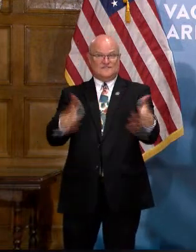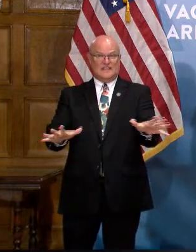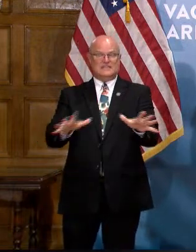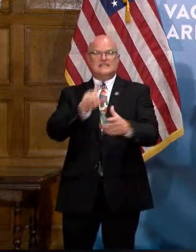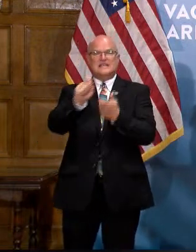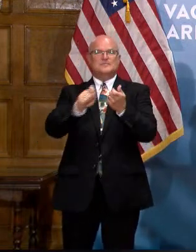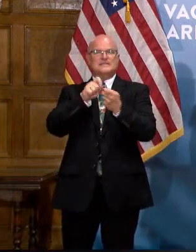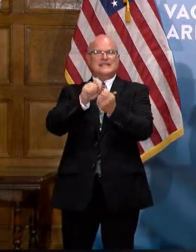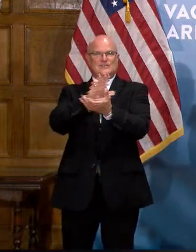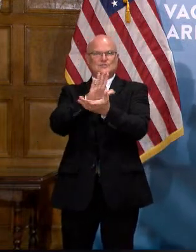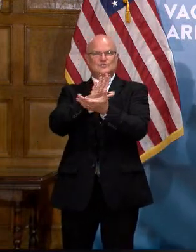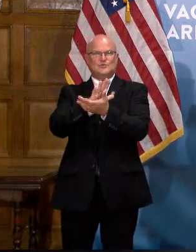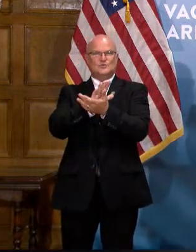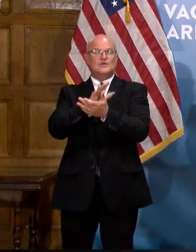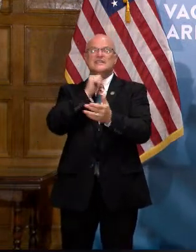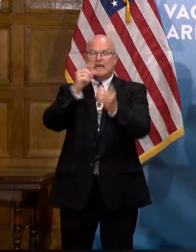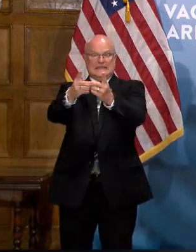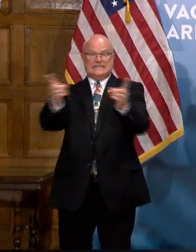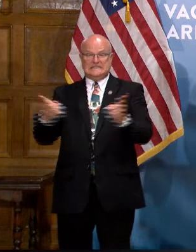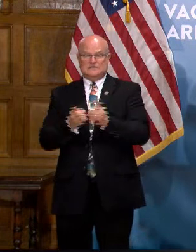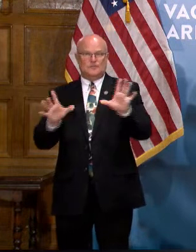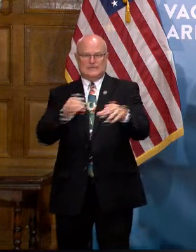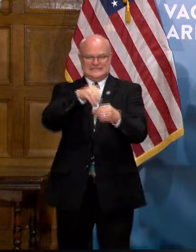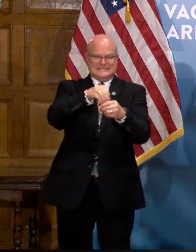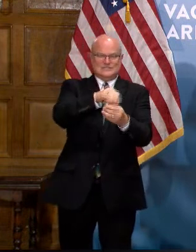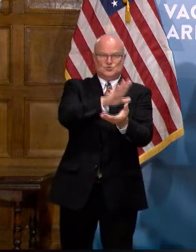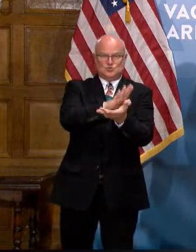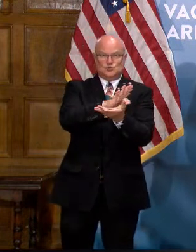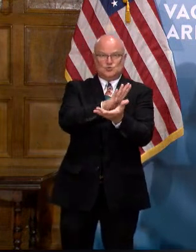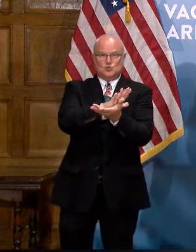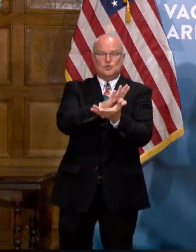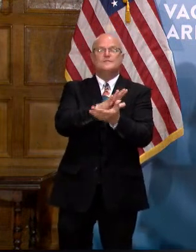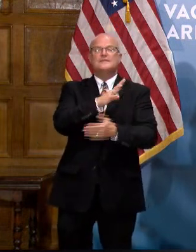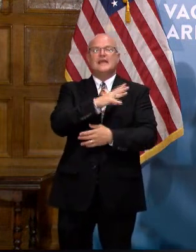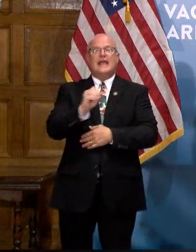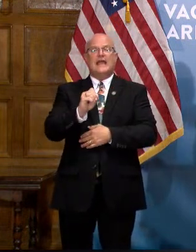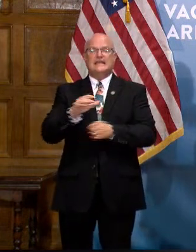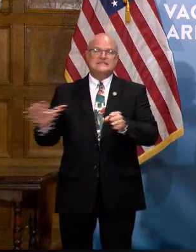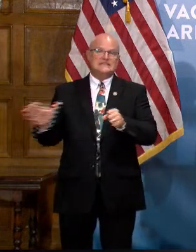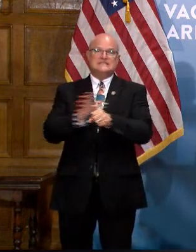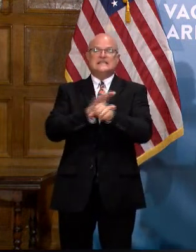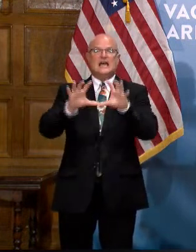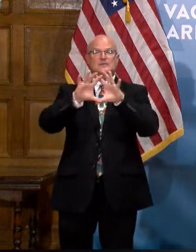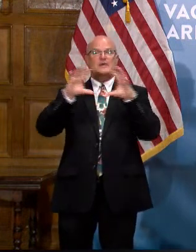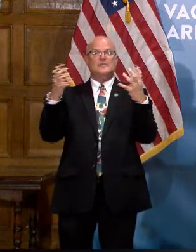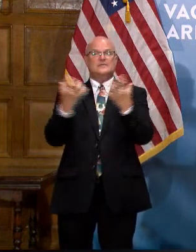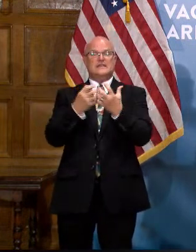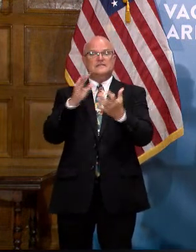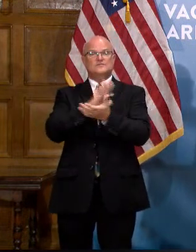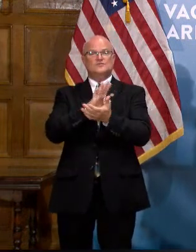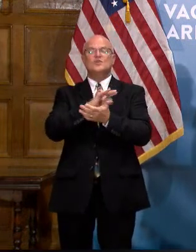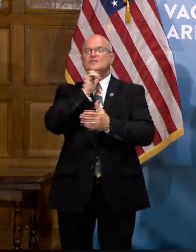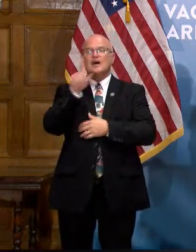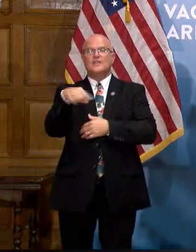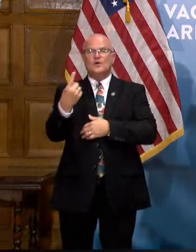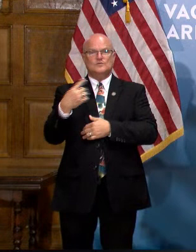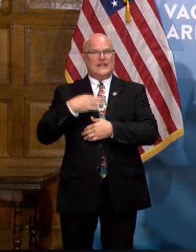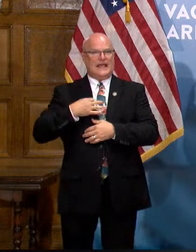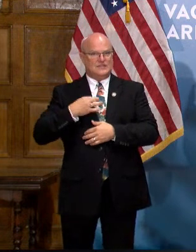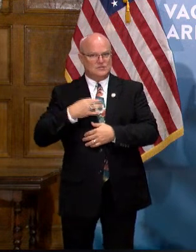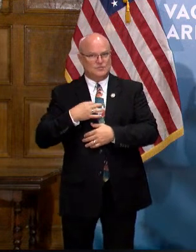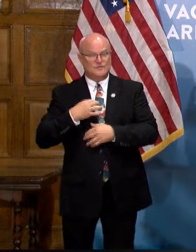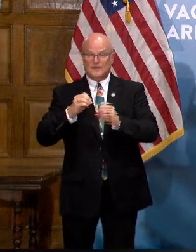a particular school, not a district, and it is of the entire population of the school, not just those that will be